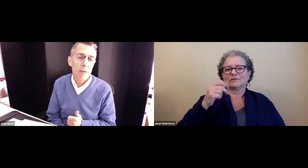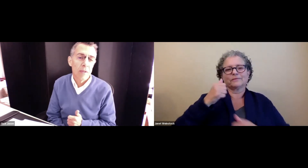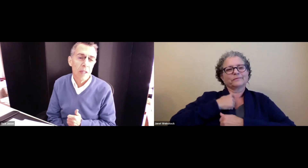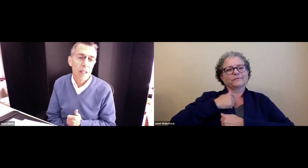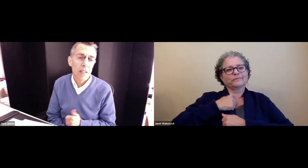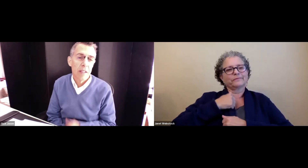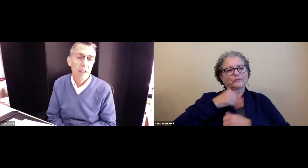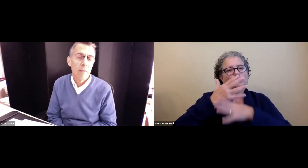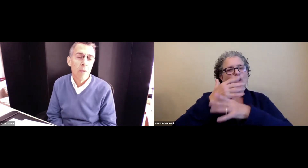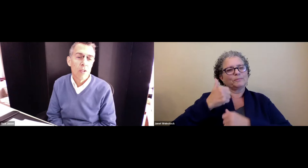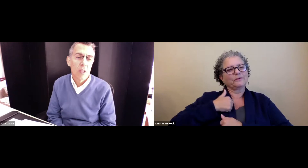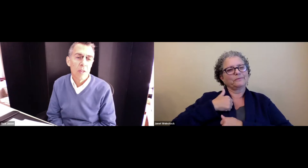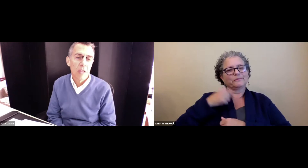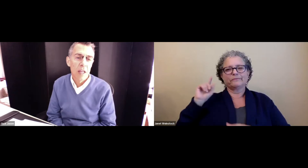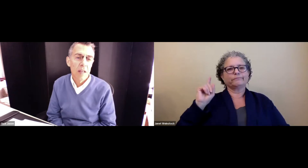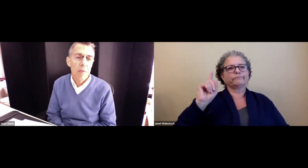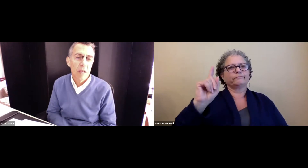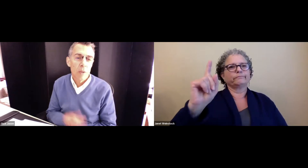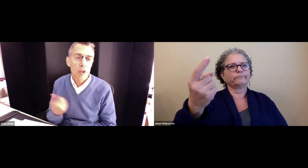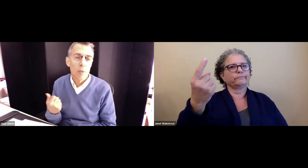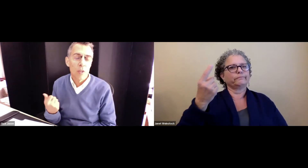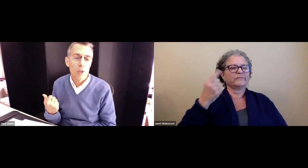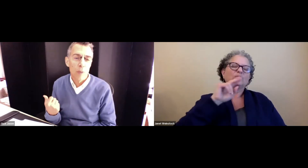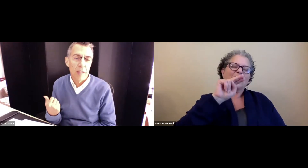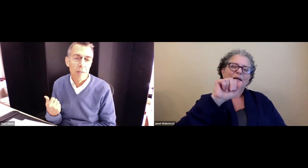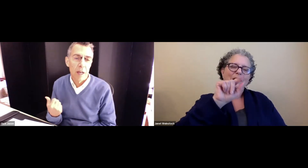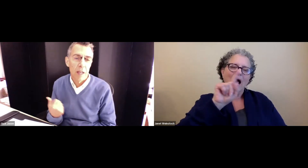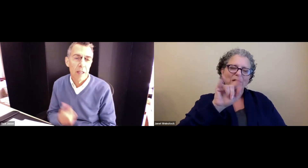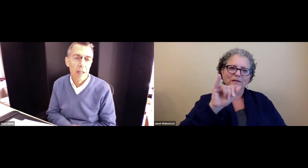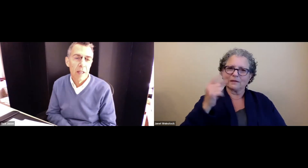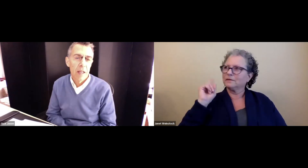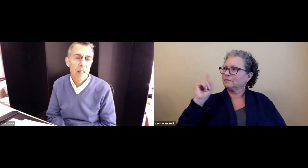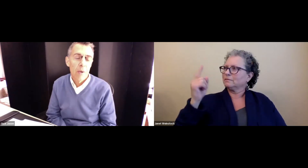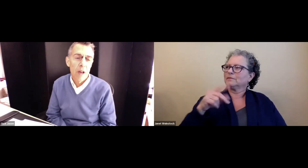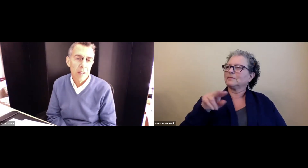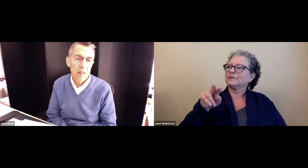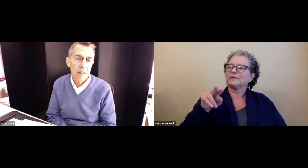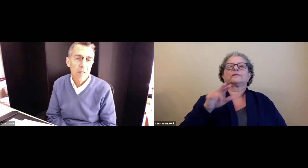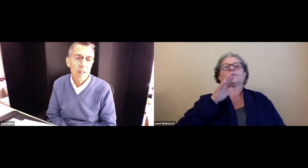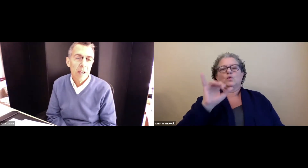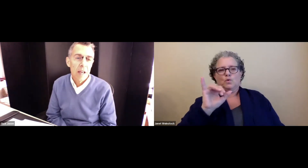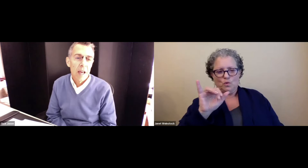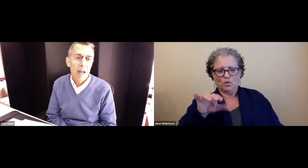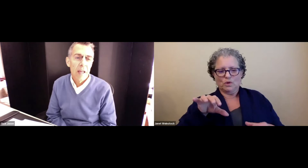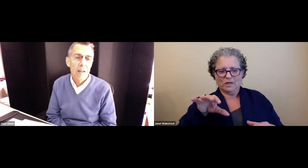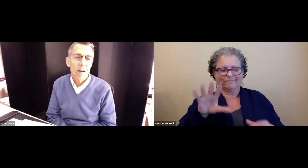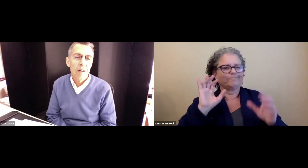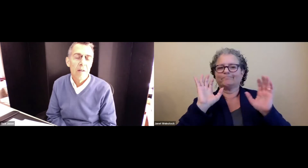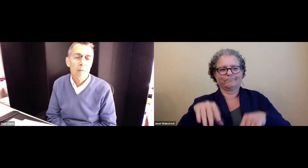outside, motioning with his head, because there were German soldiers passing by. They were Nazis. And my